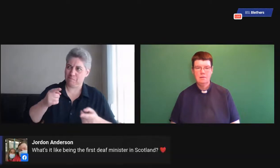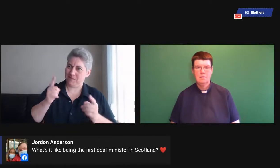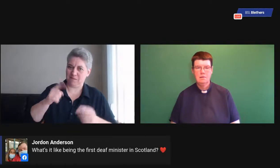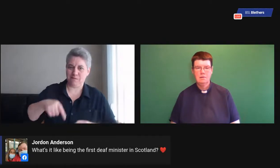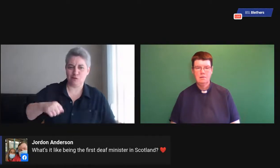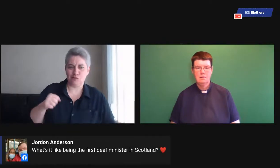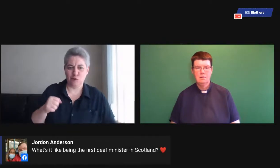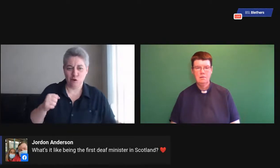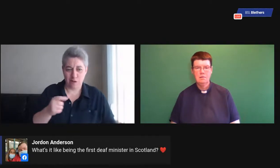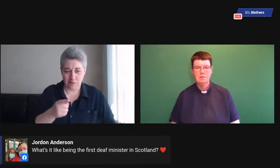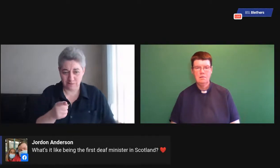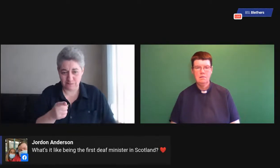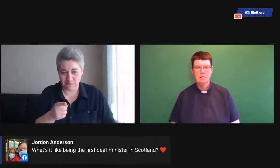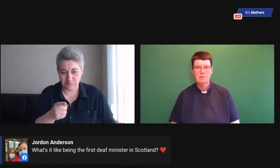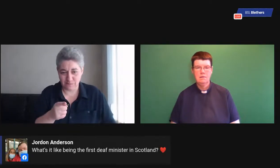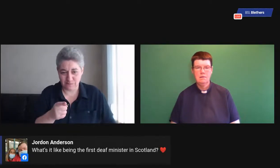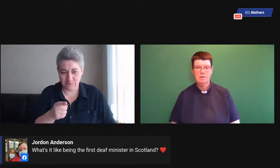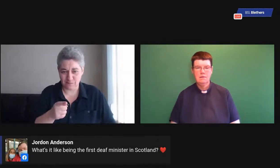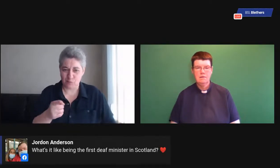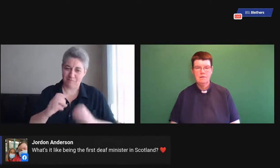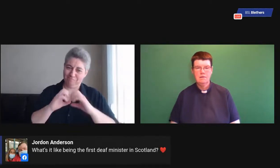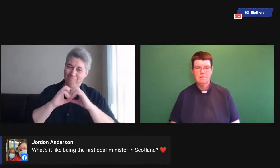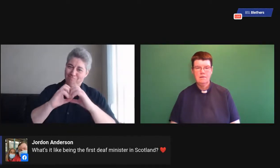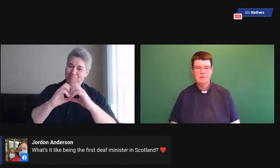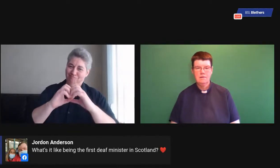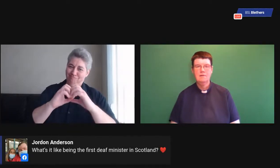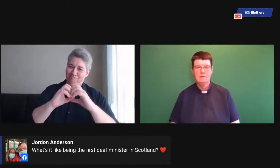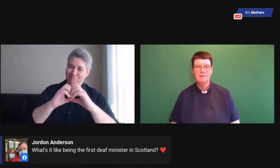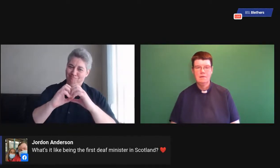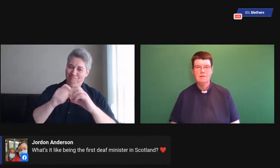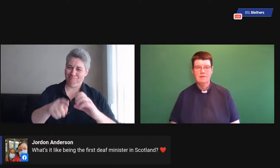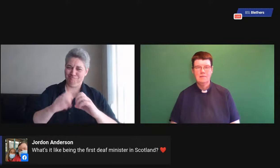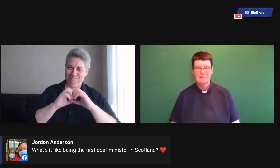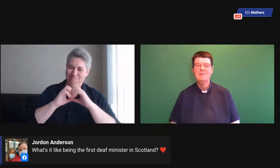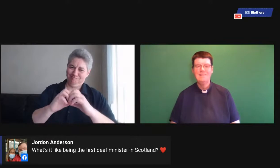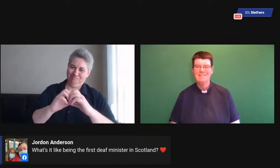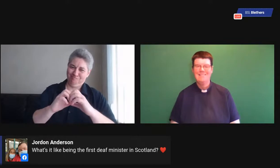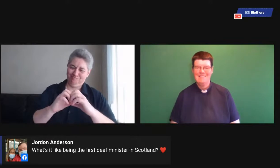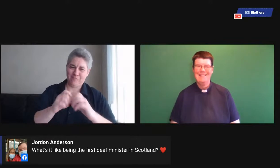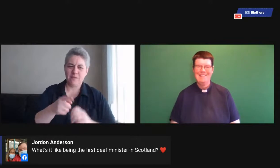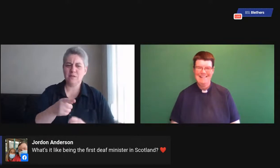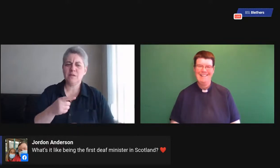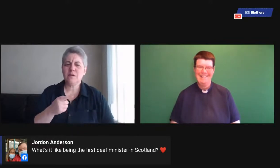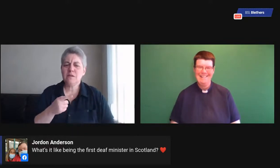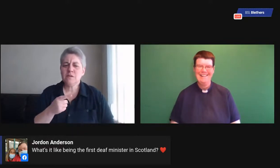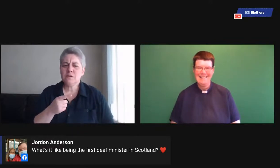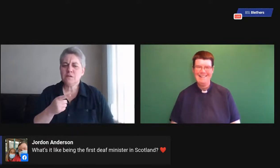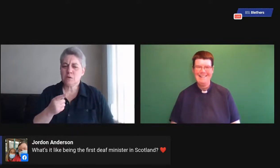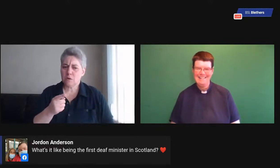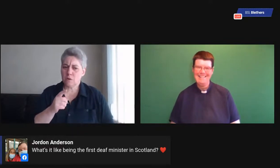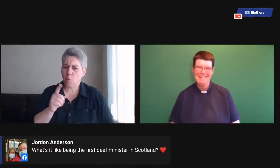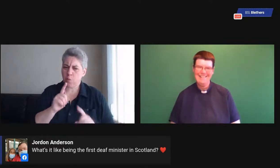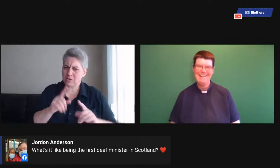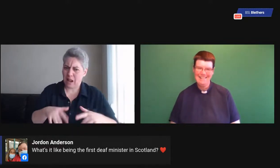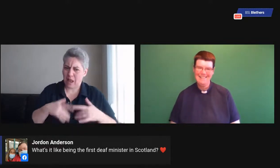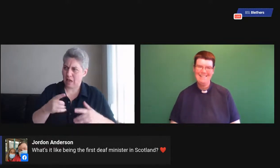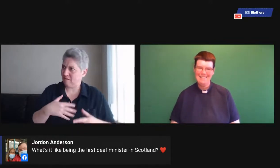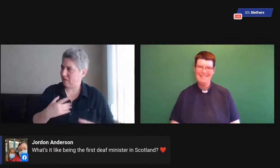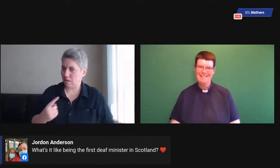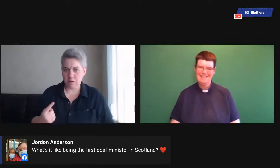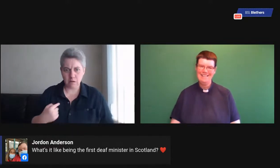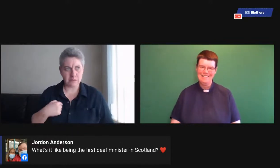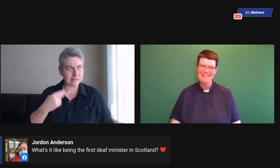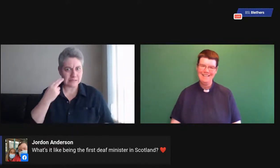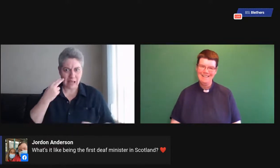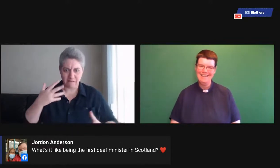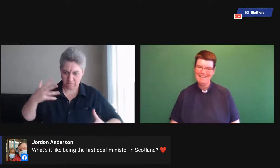So, hang on. Yeah, it's Jordan Anderson. So, what's it like being the first deaf minister in Scotland? I see this big love heart